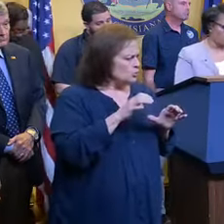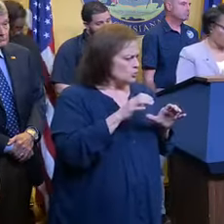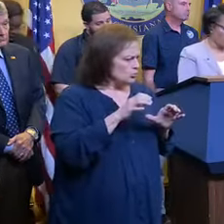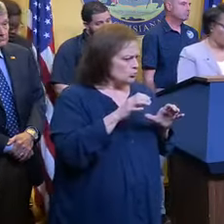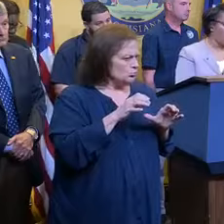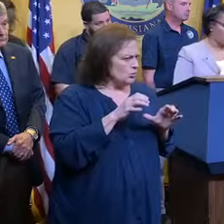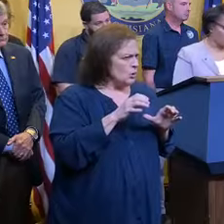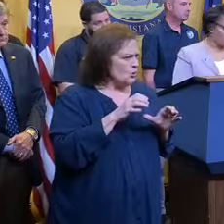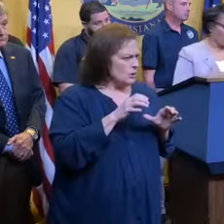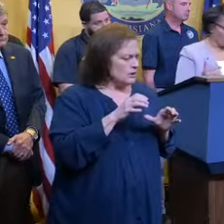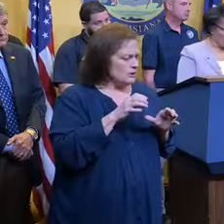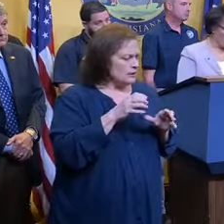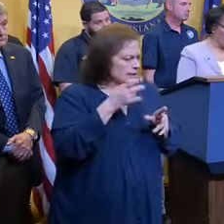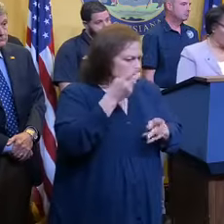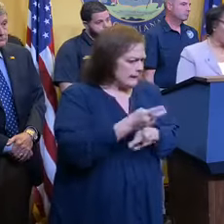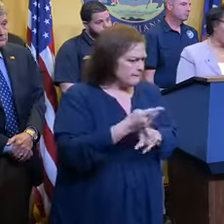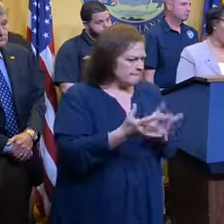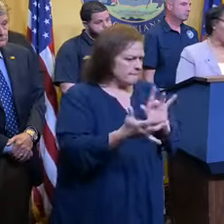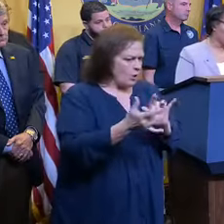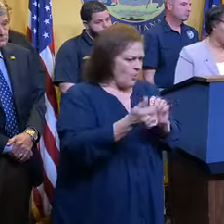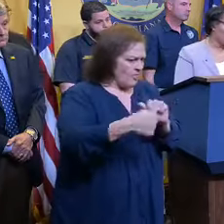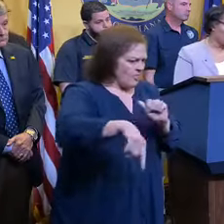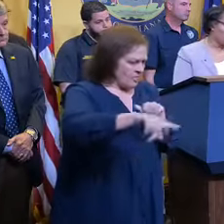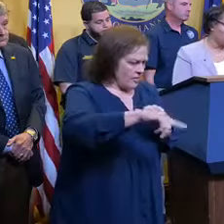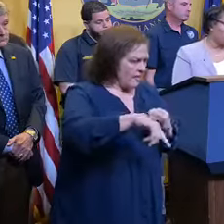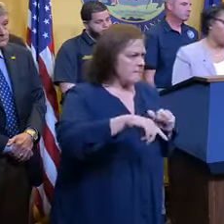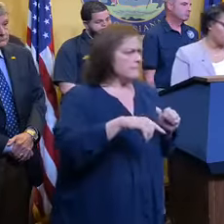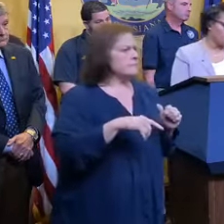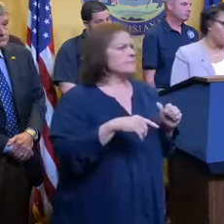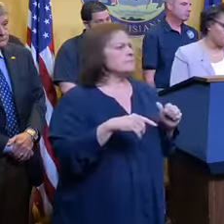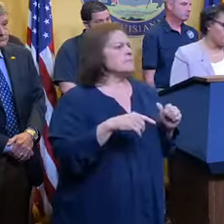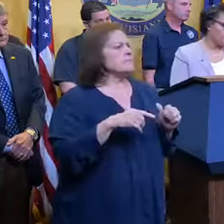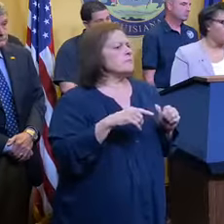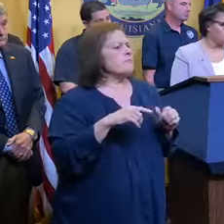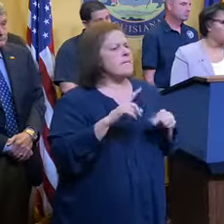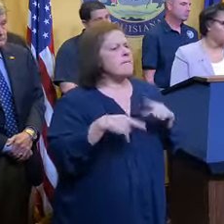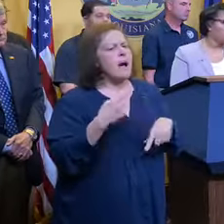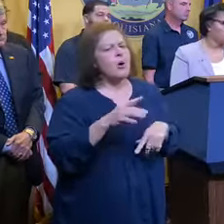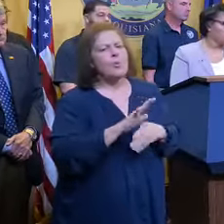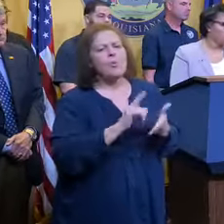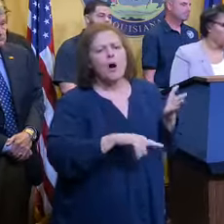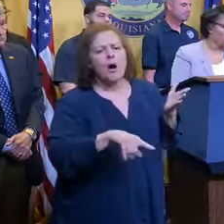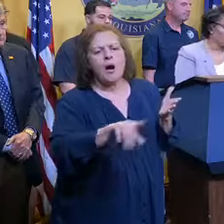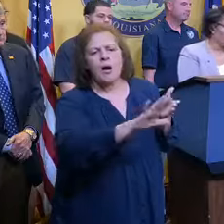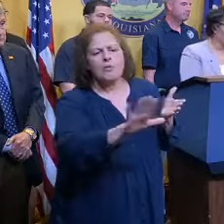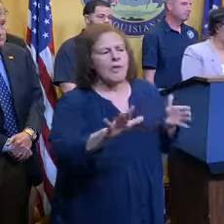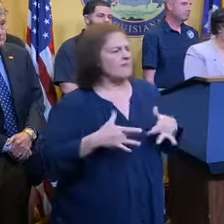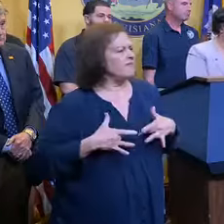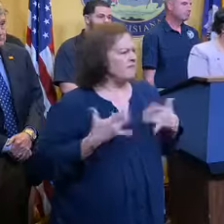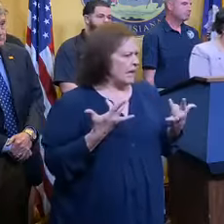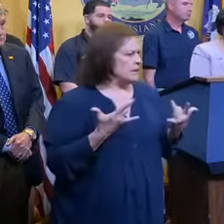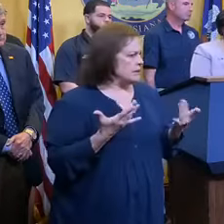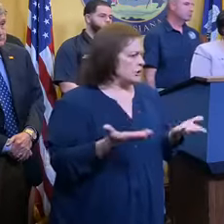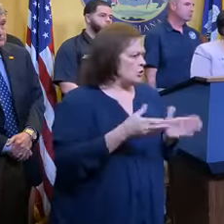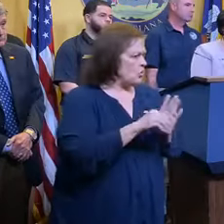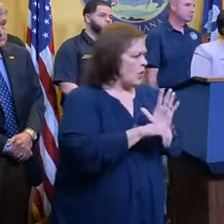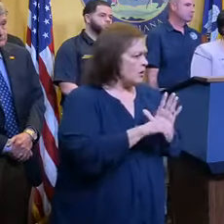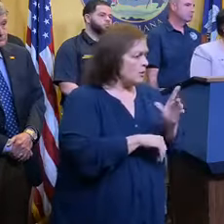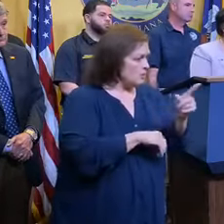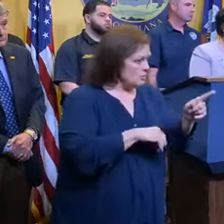communication is solid from this point forward as it relates to that event being hosted in the city of New Orleans. And then just